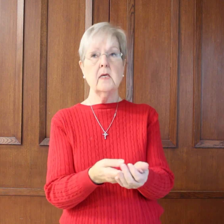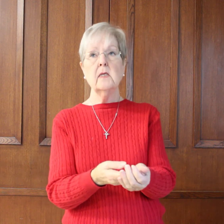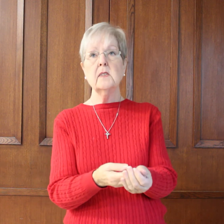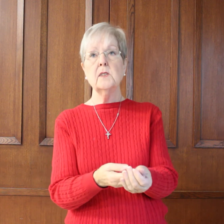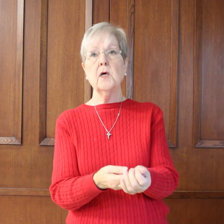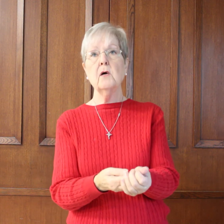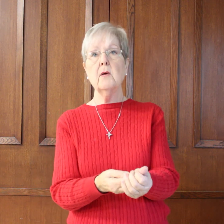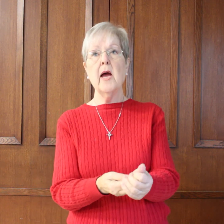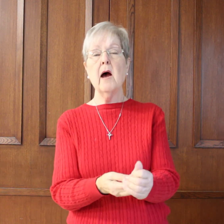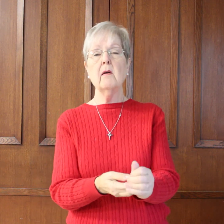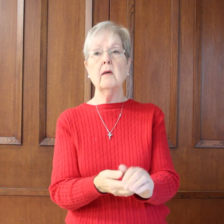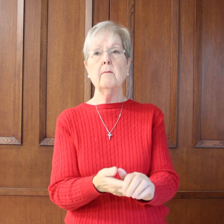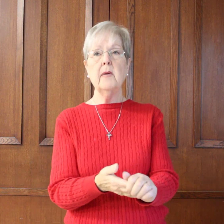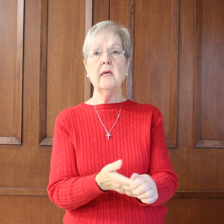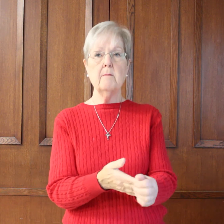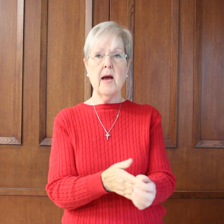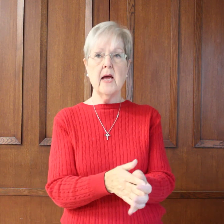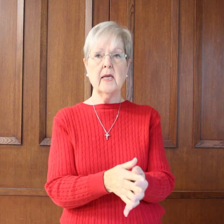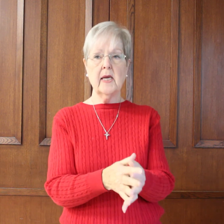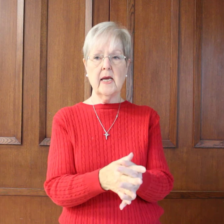Okay. Let's talk about me and mine again.